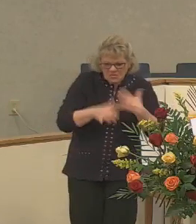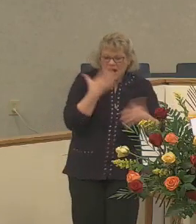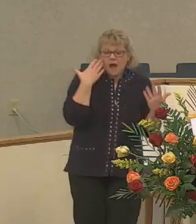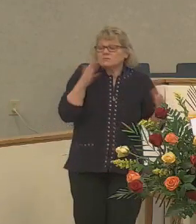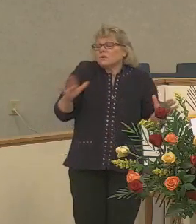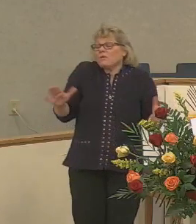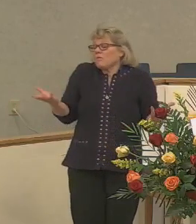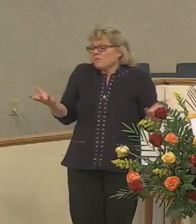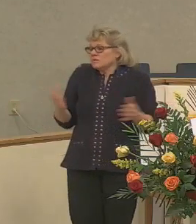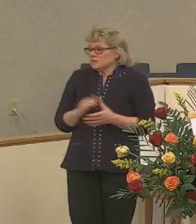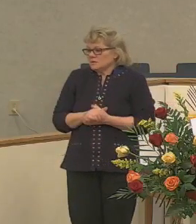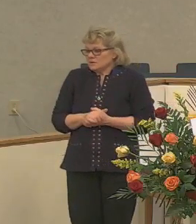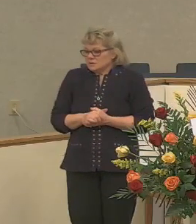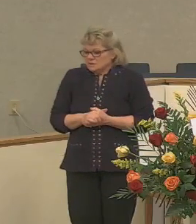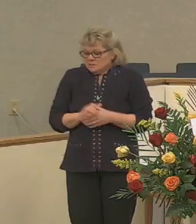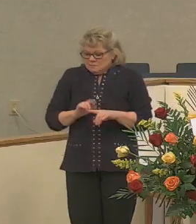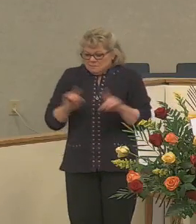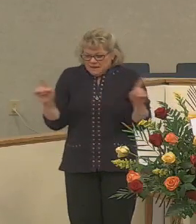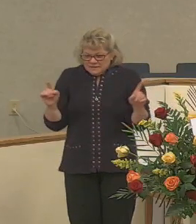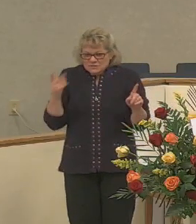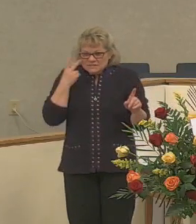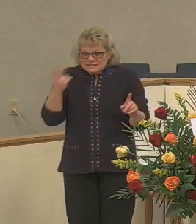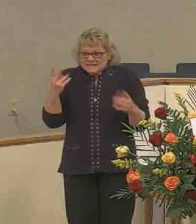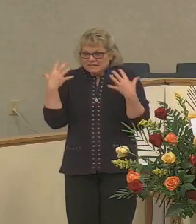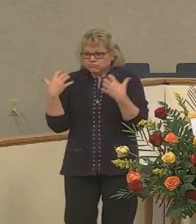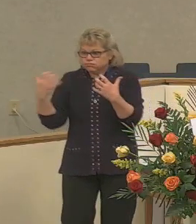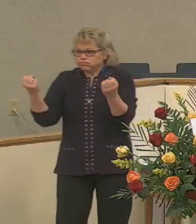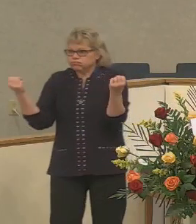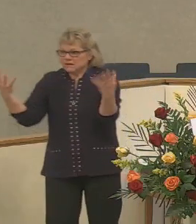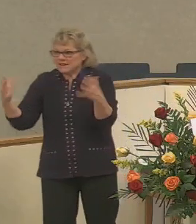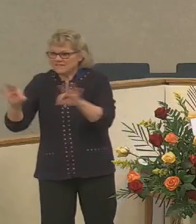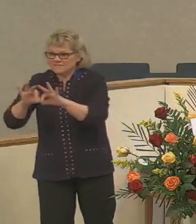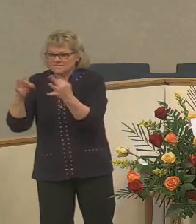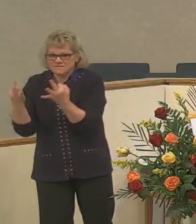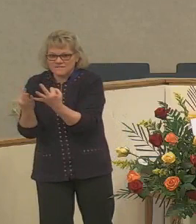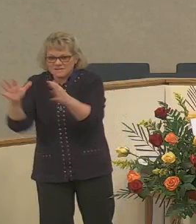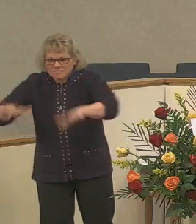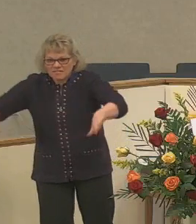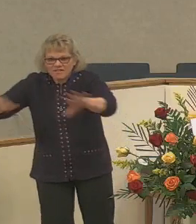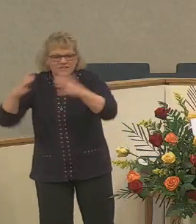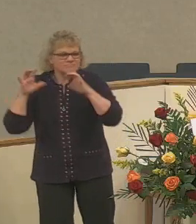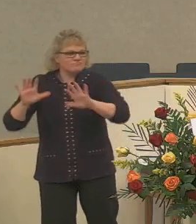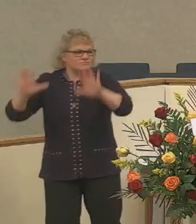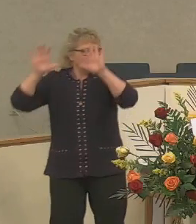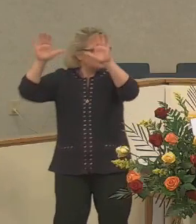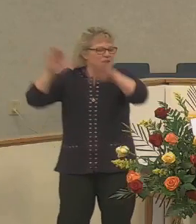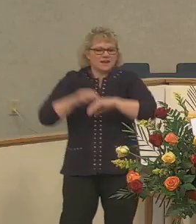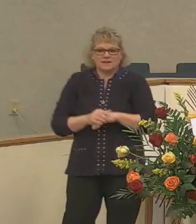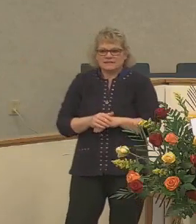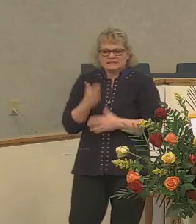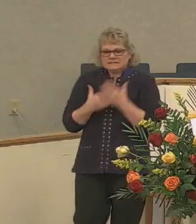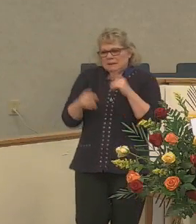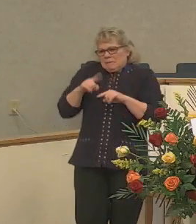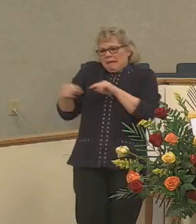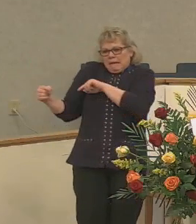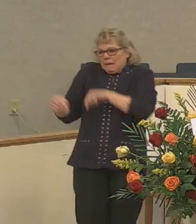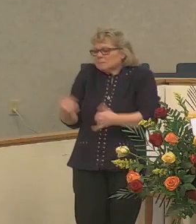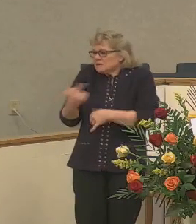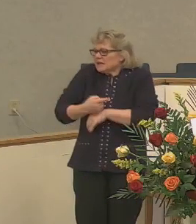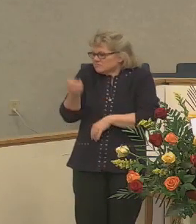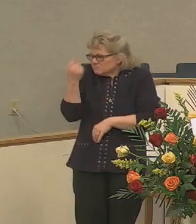know, all right? But to see this many come, I mean, it's great, all right? And there's probably some that couldn't be here today,